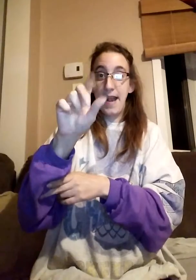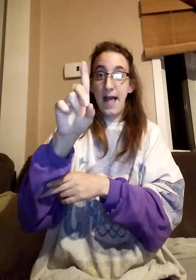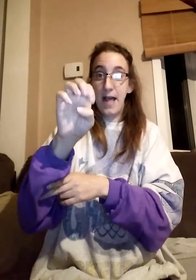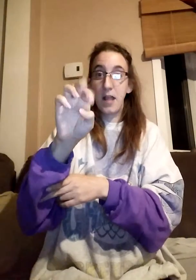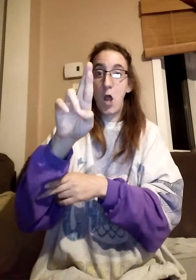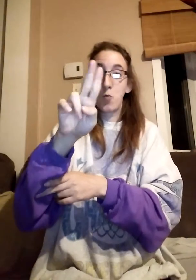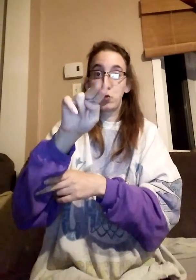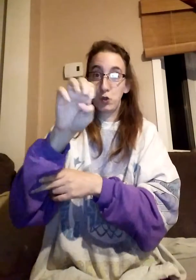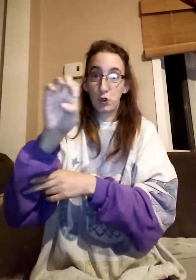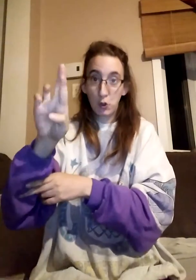Yeah?